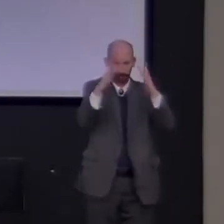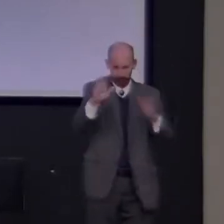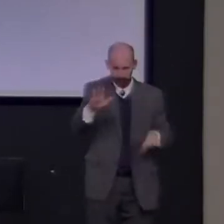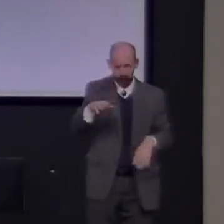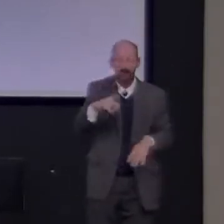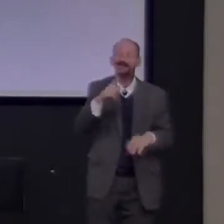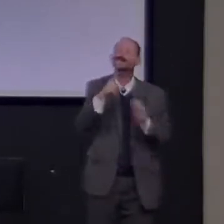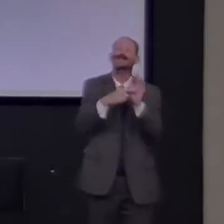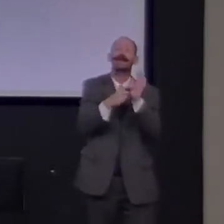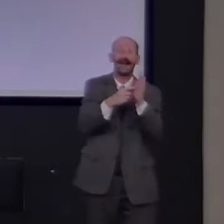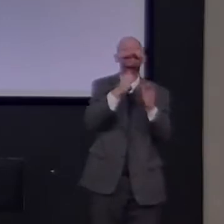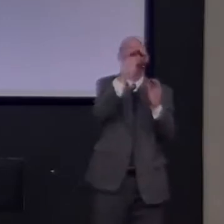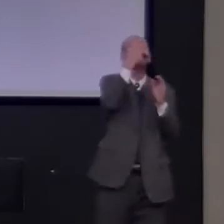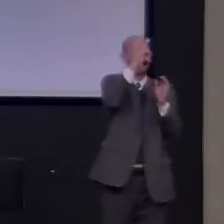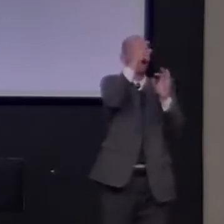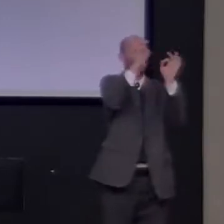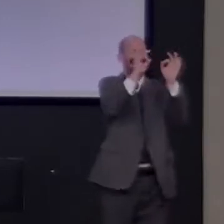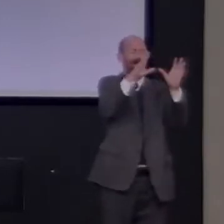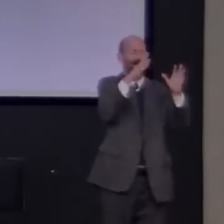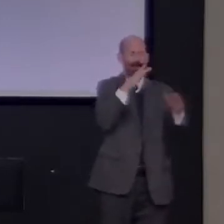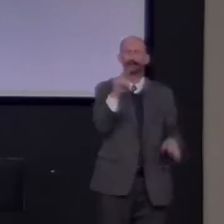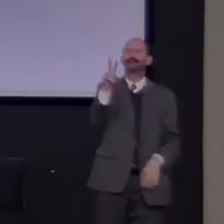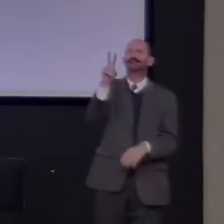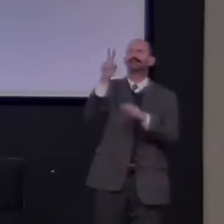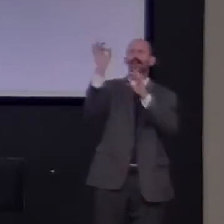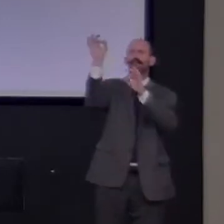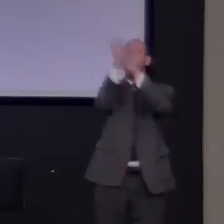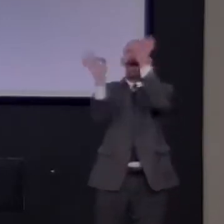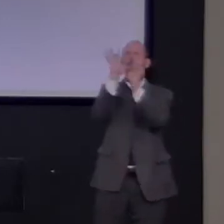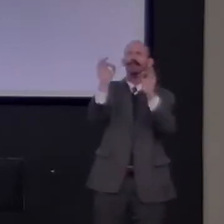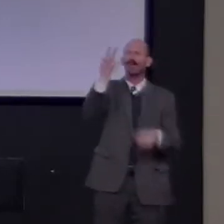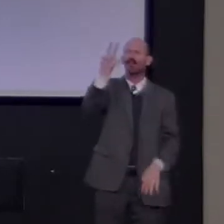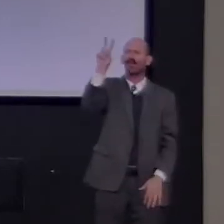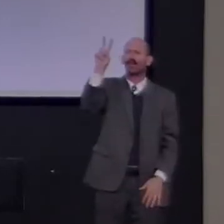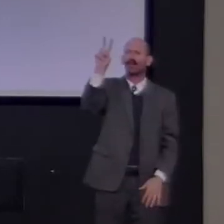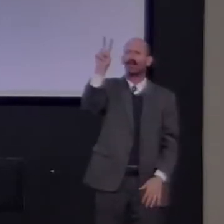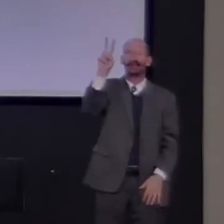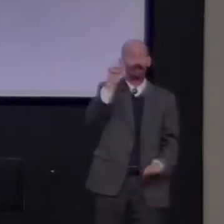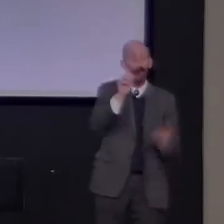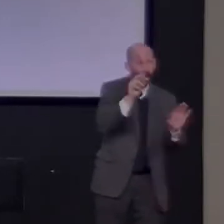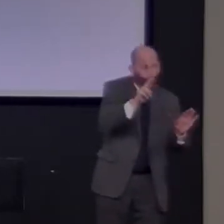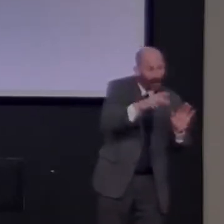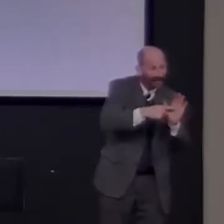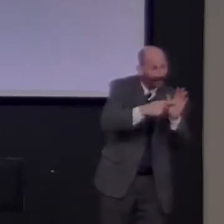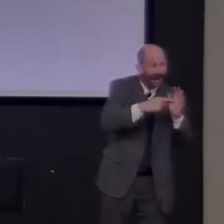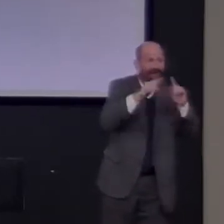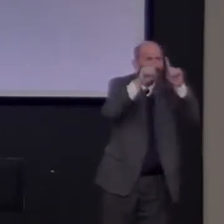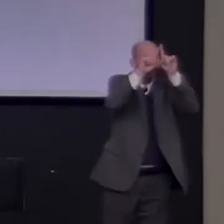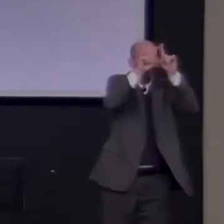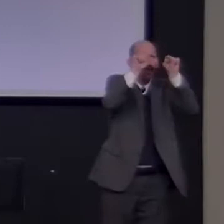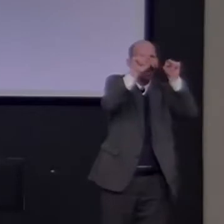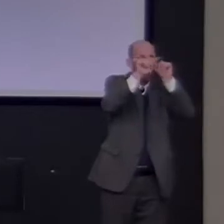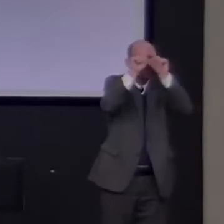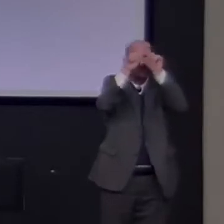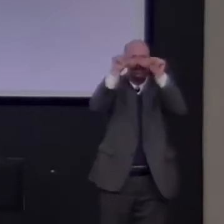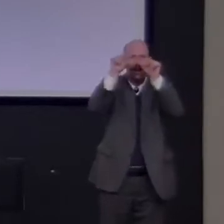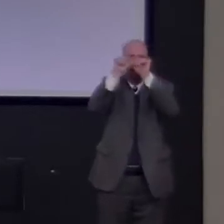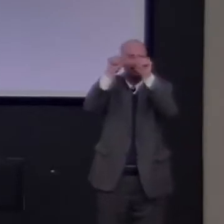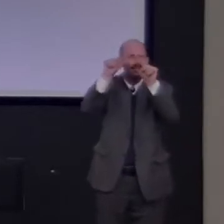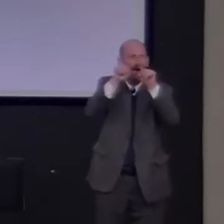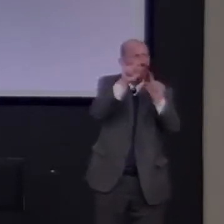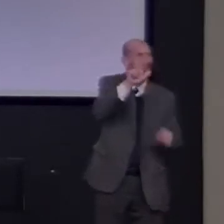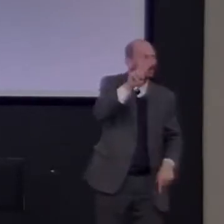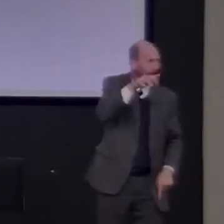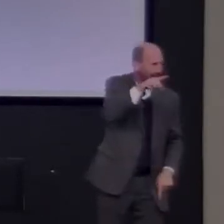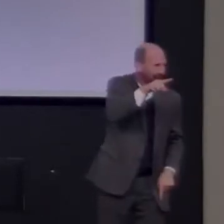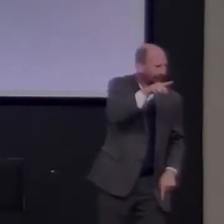of 16 dots, they would see 32 dots, or they would see 32 squares. So in one case, the number changes,